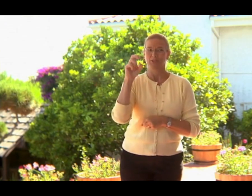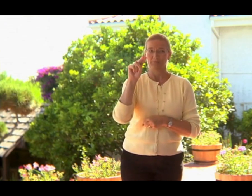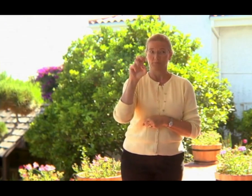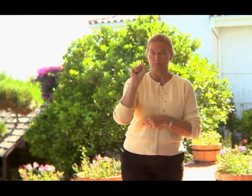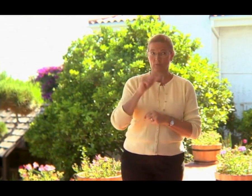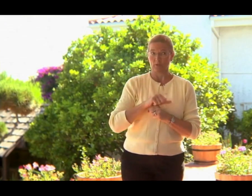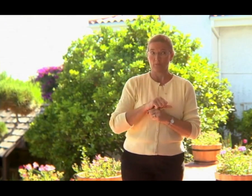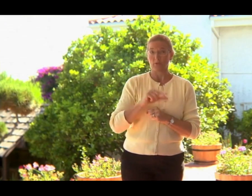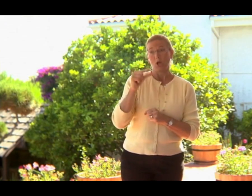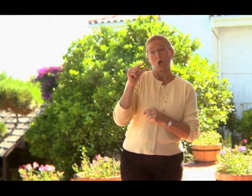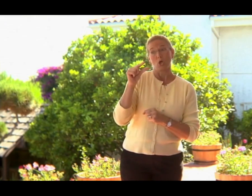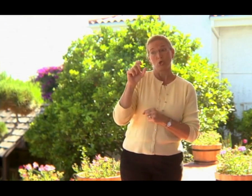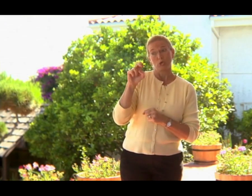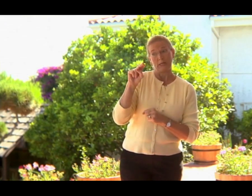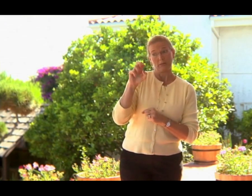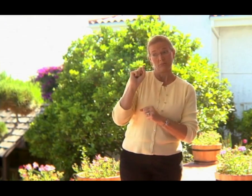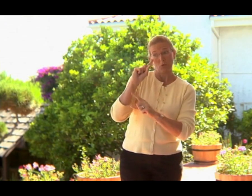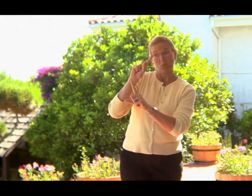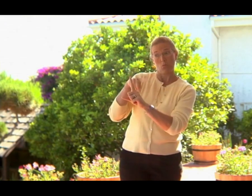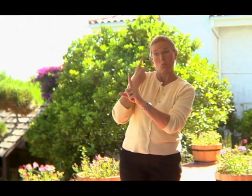Genes are not the only reason why people get melanomas.